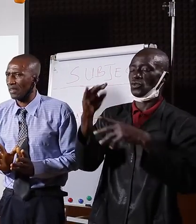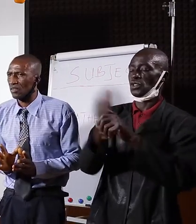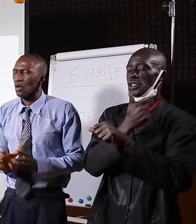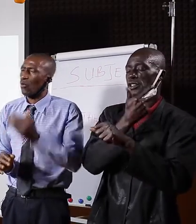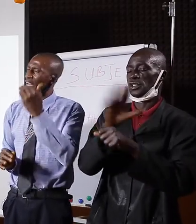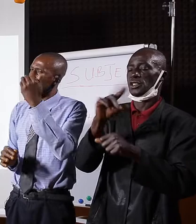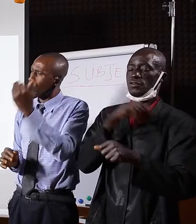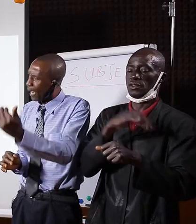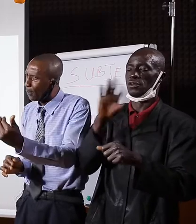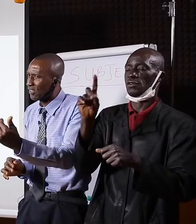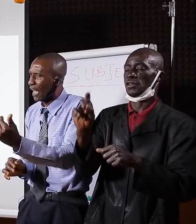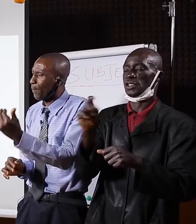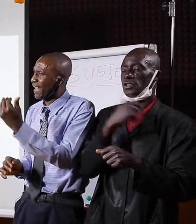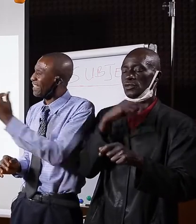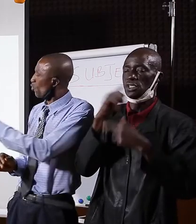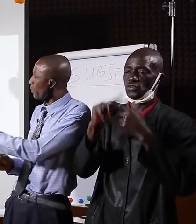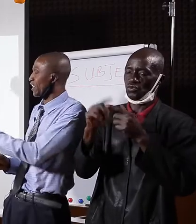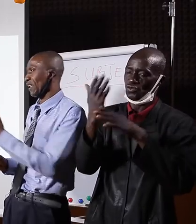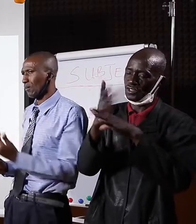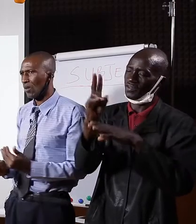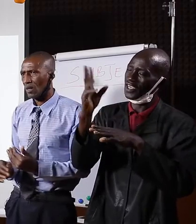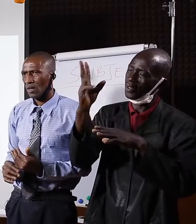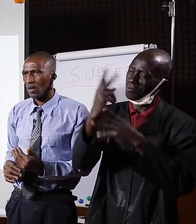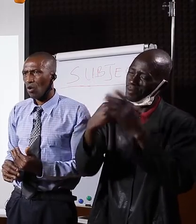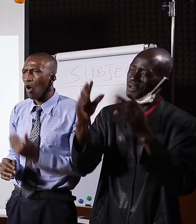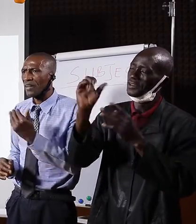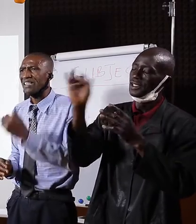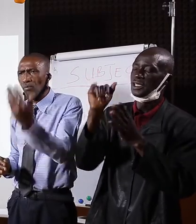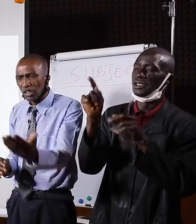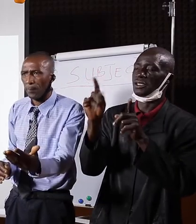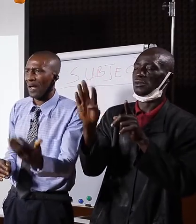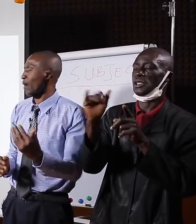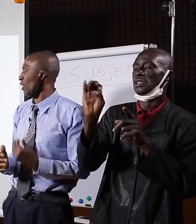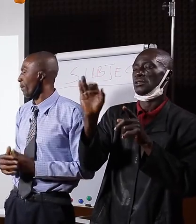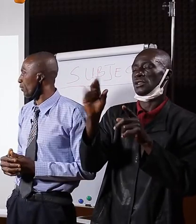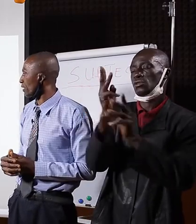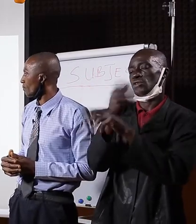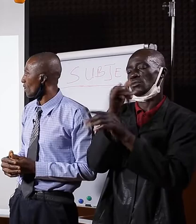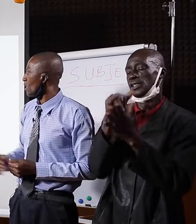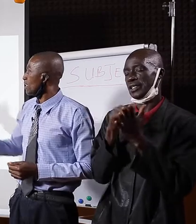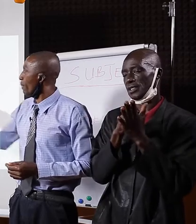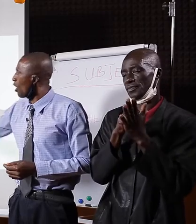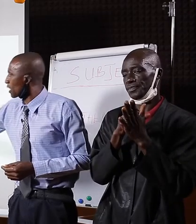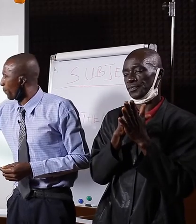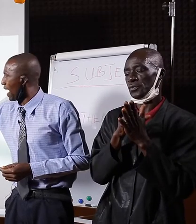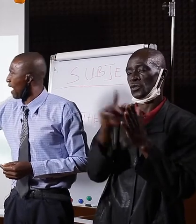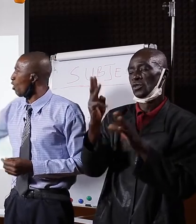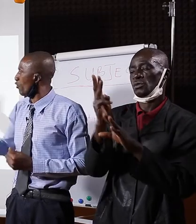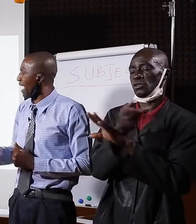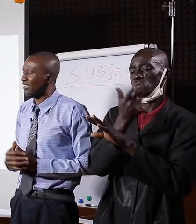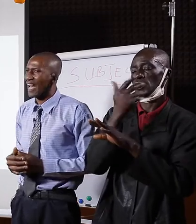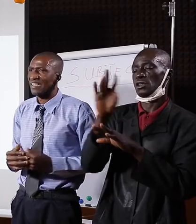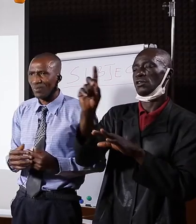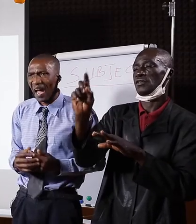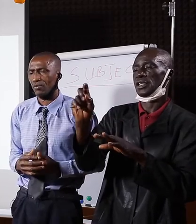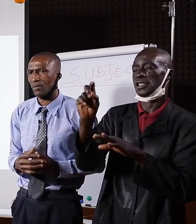of x, we have to divide both sides by its coefficient or its multiplier, you can put it. The multiplier of